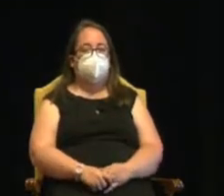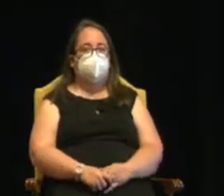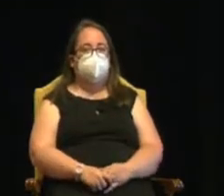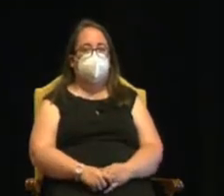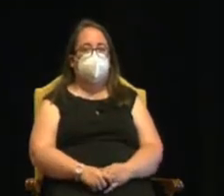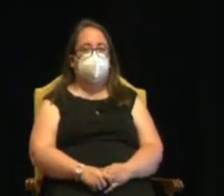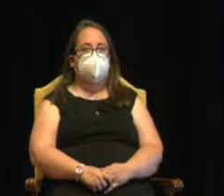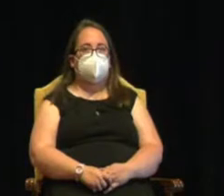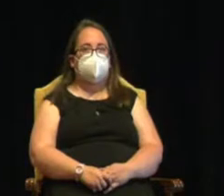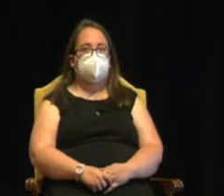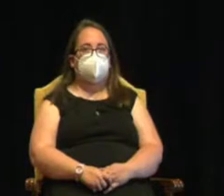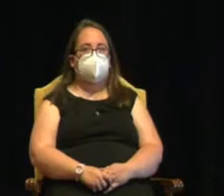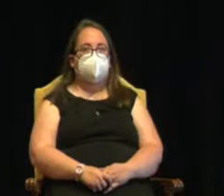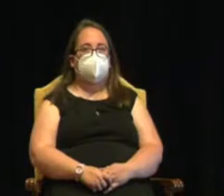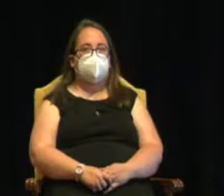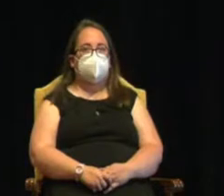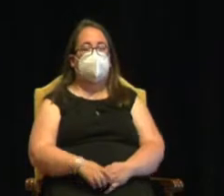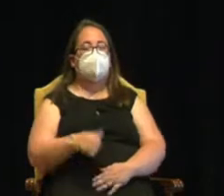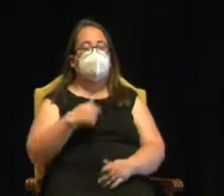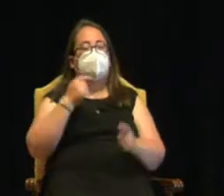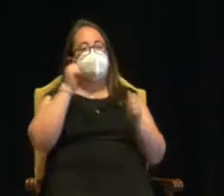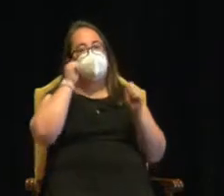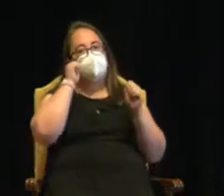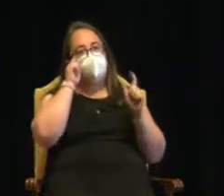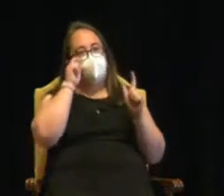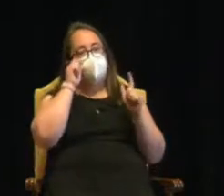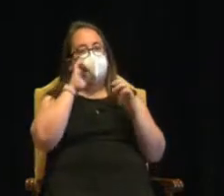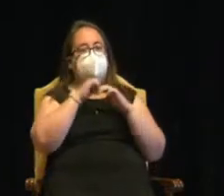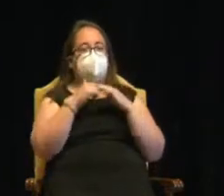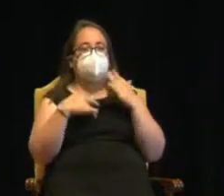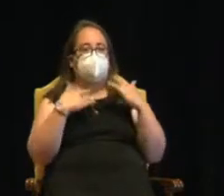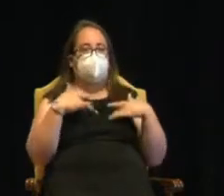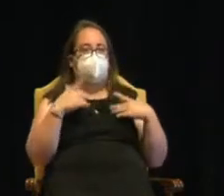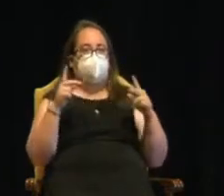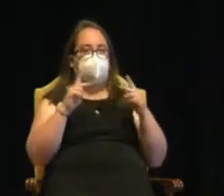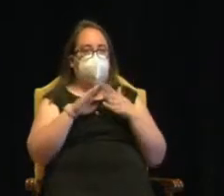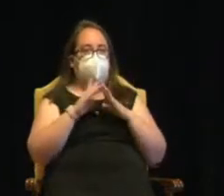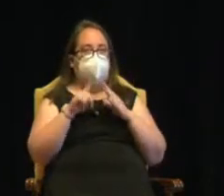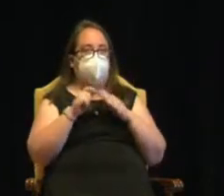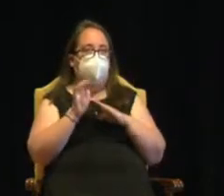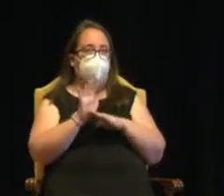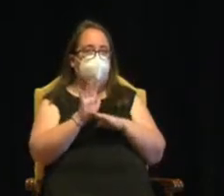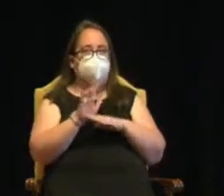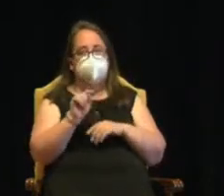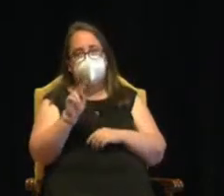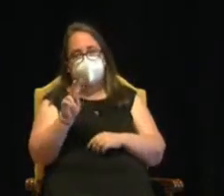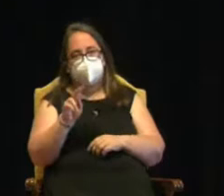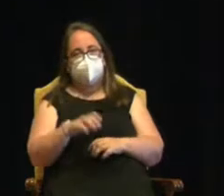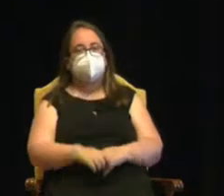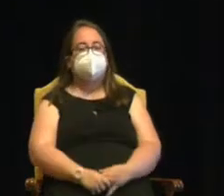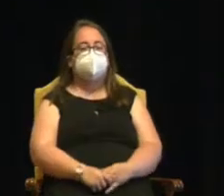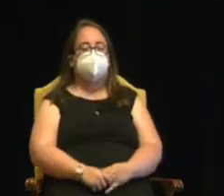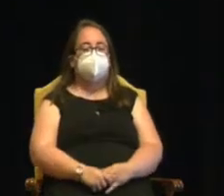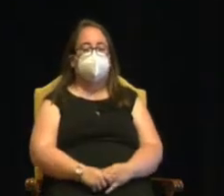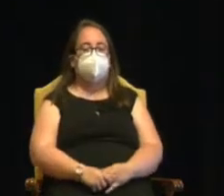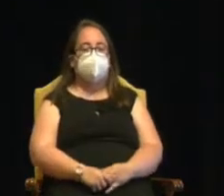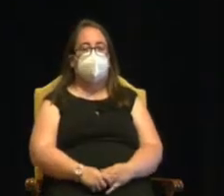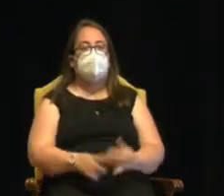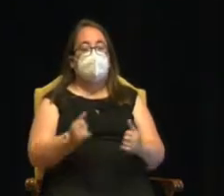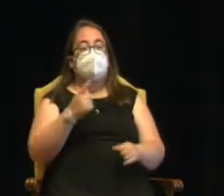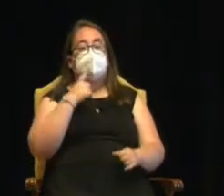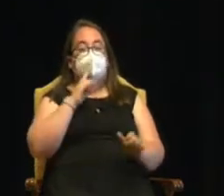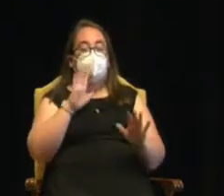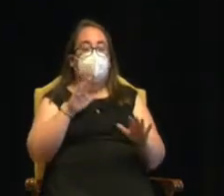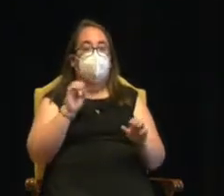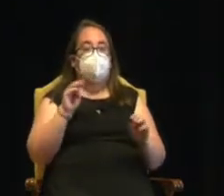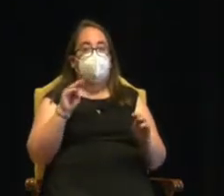I'm always actually a little bit surprised by how excited people get about movies and TV. And like just today, someone was like, oh